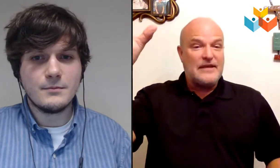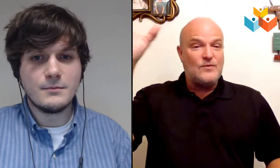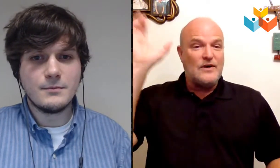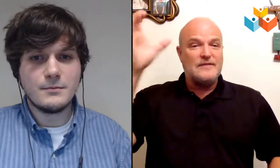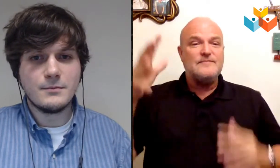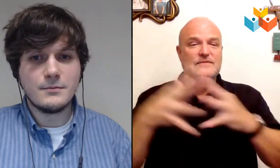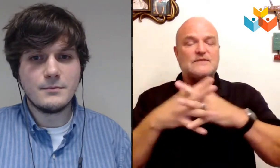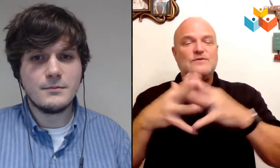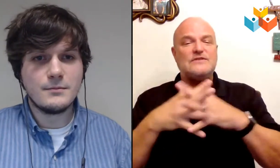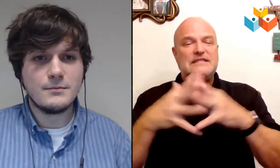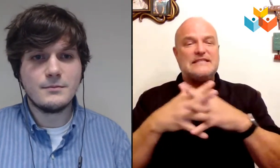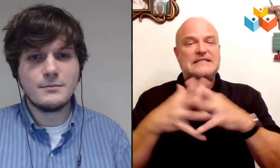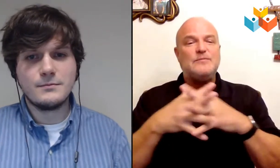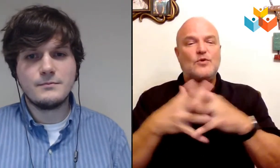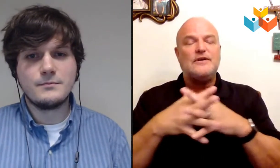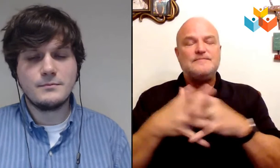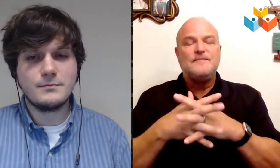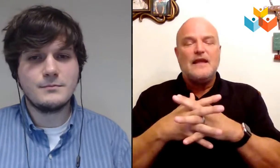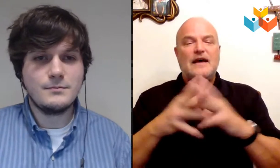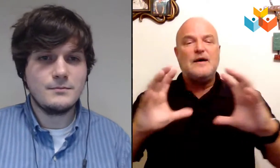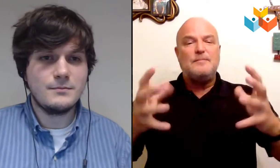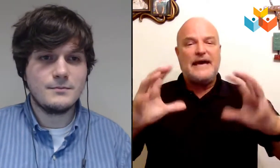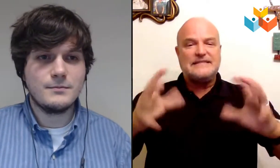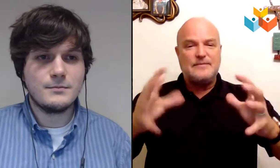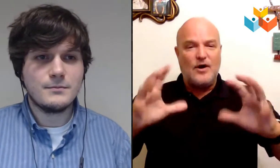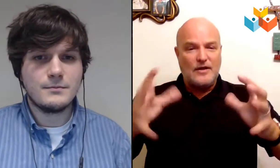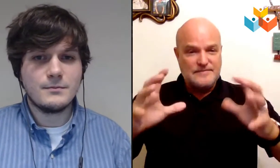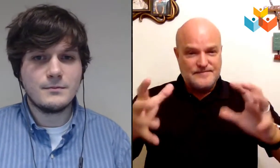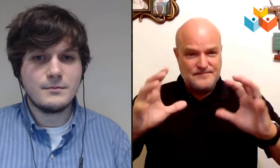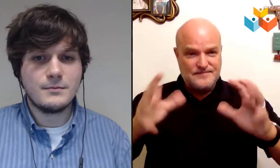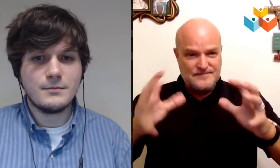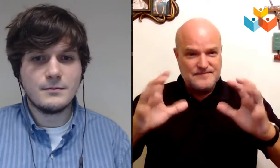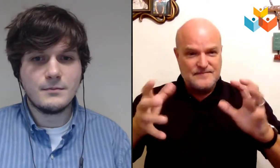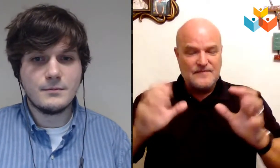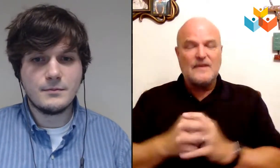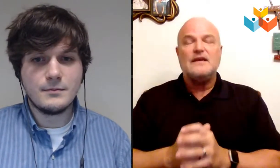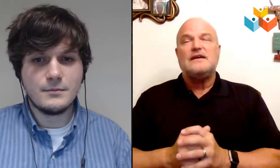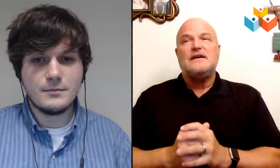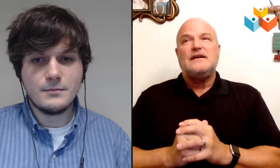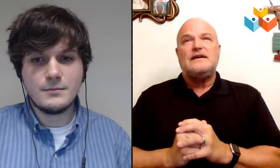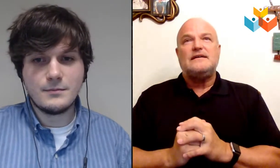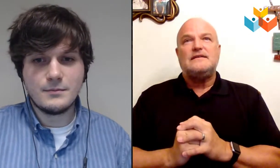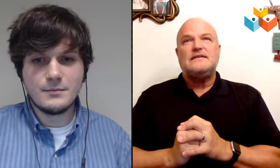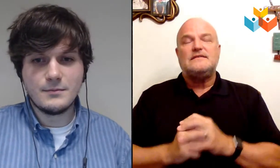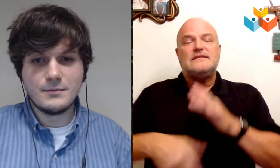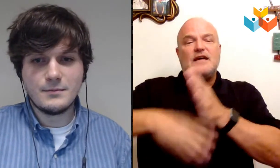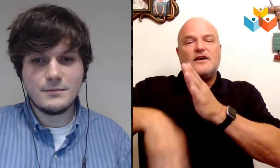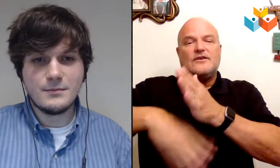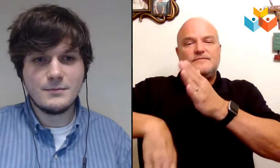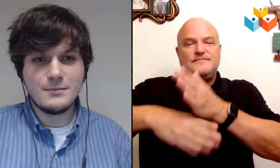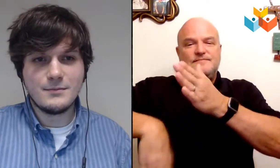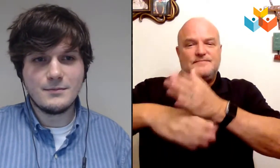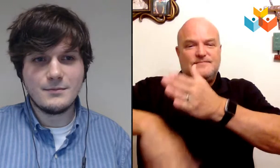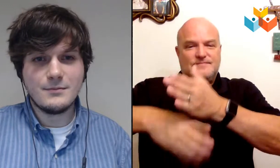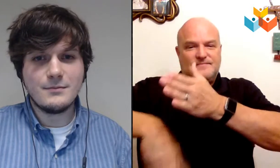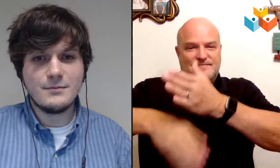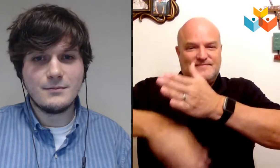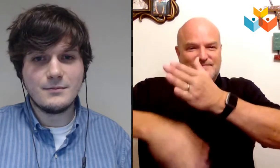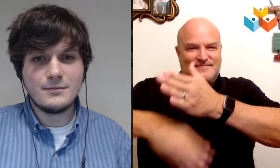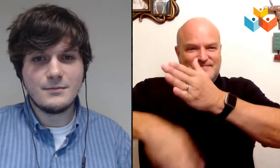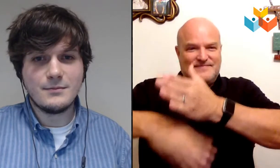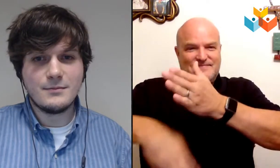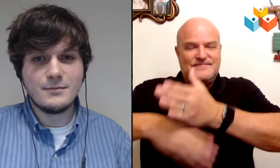football. It can be either one. This one you tend to see more. Basketball. Soccer.